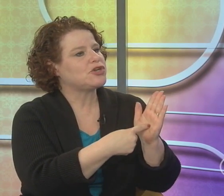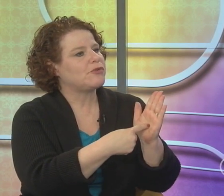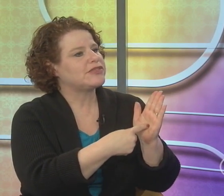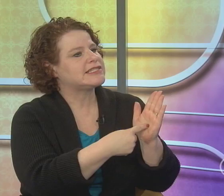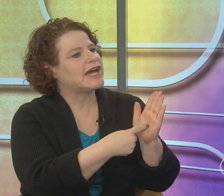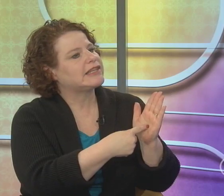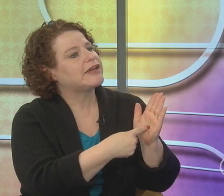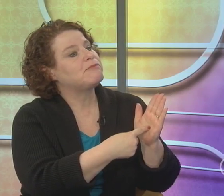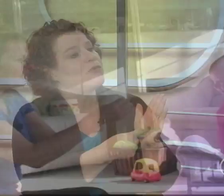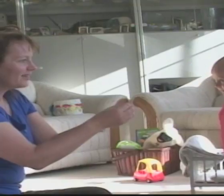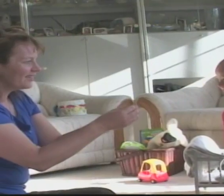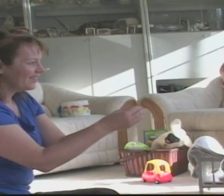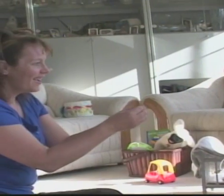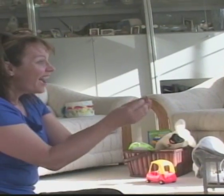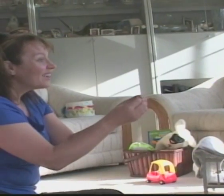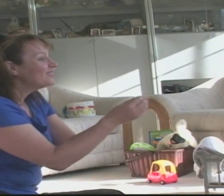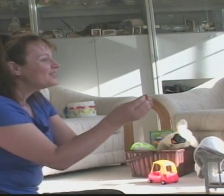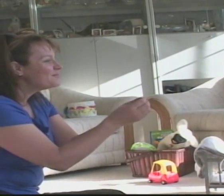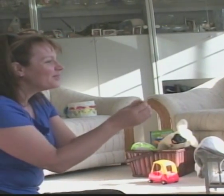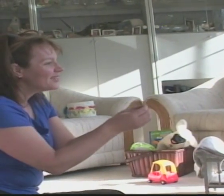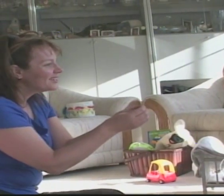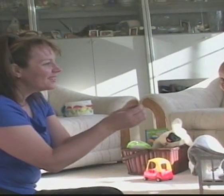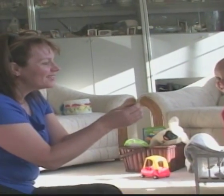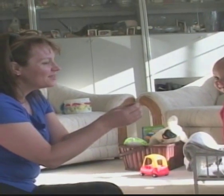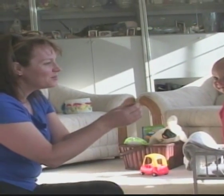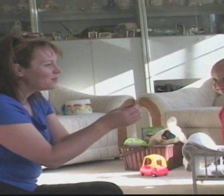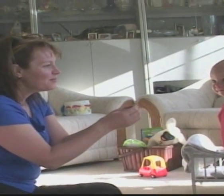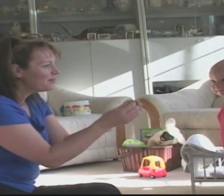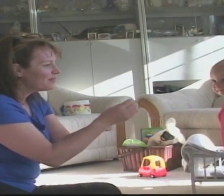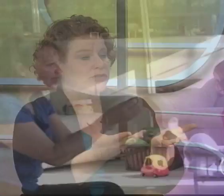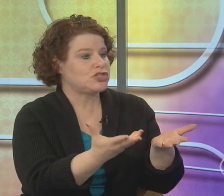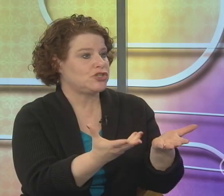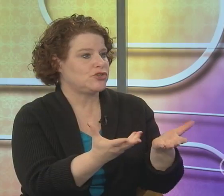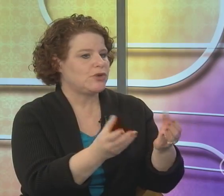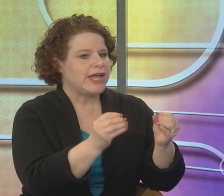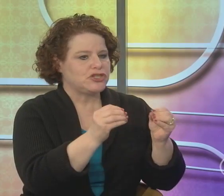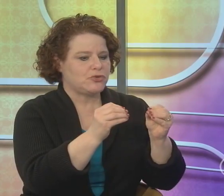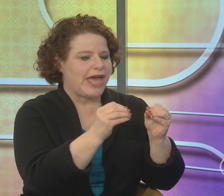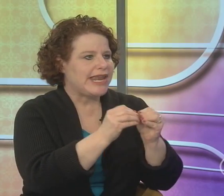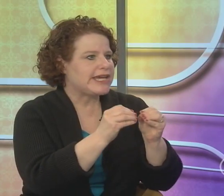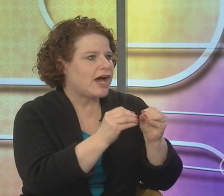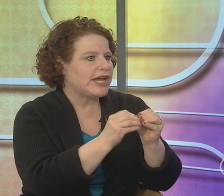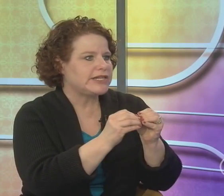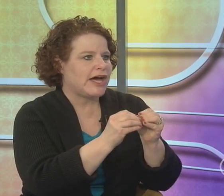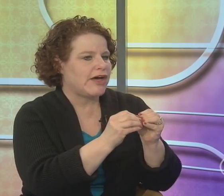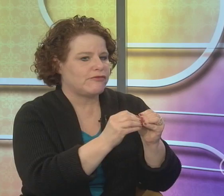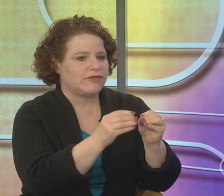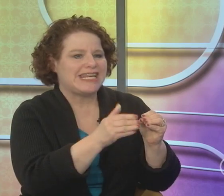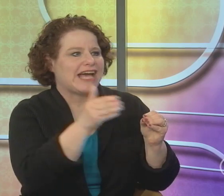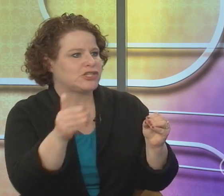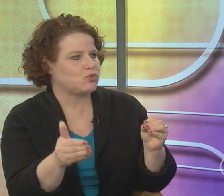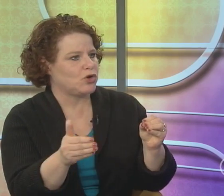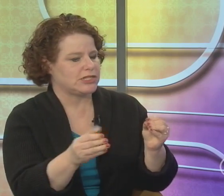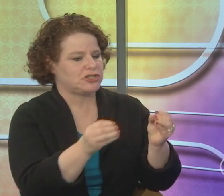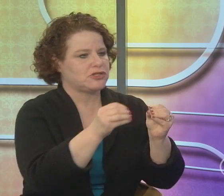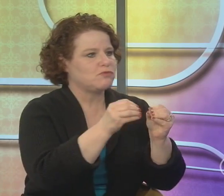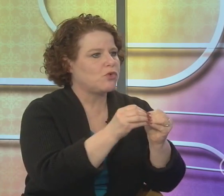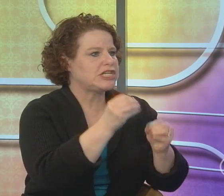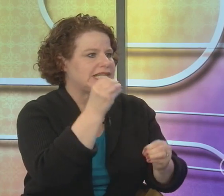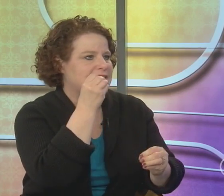with the sign like more is because then they are able to do any kind of next word, such as more to